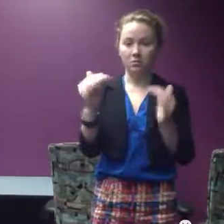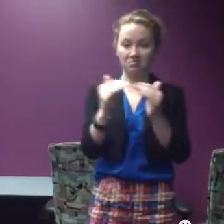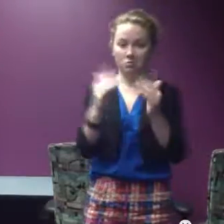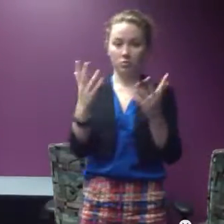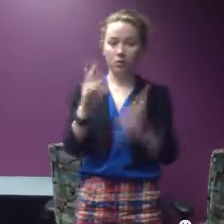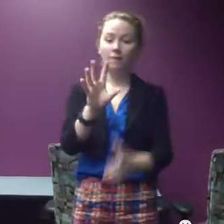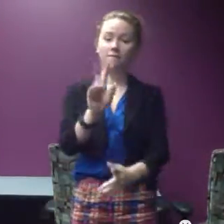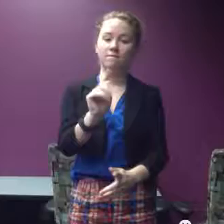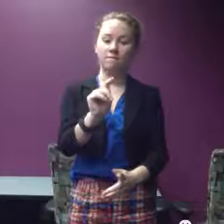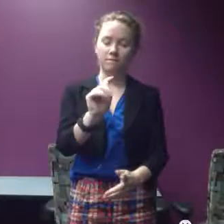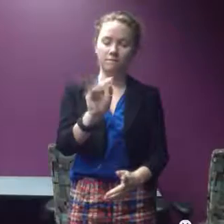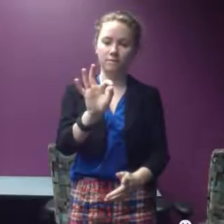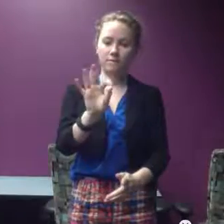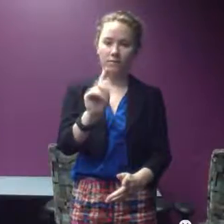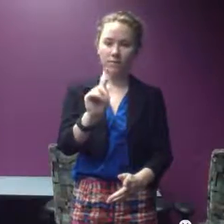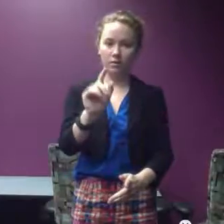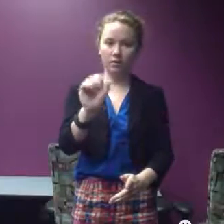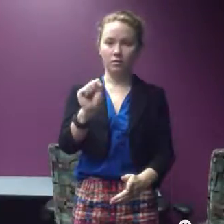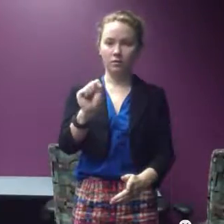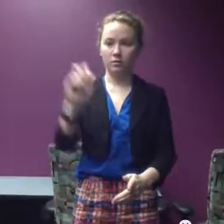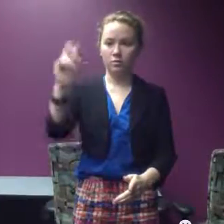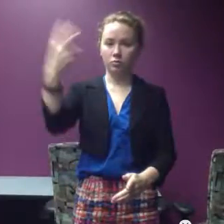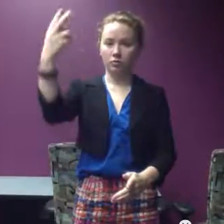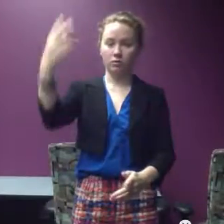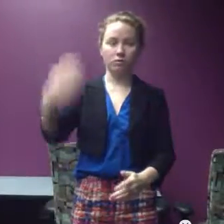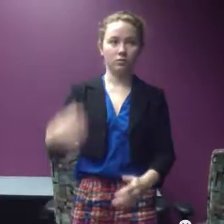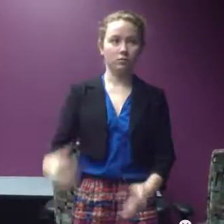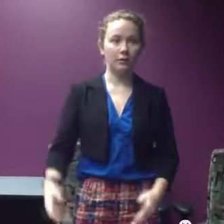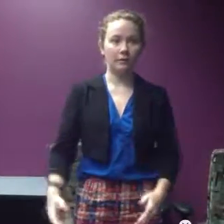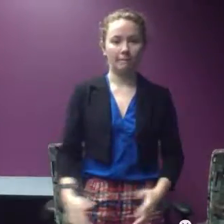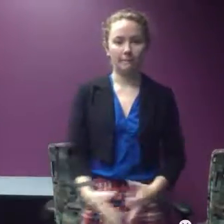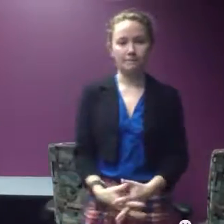So feet times feet equals feet squared.